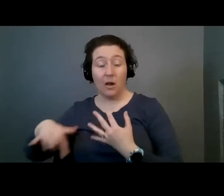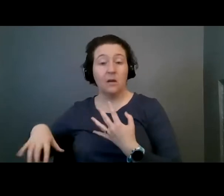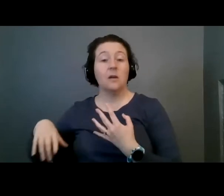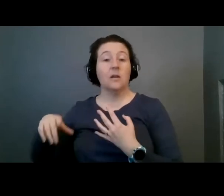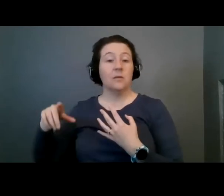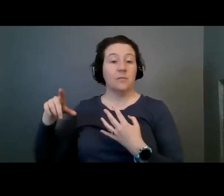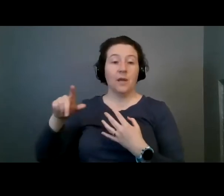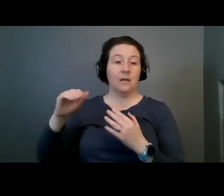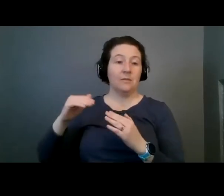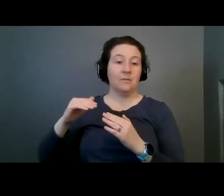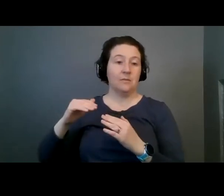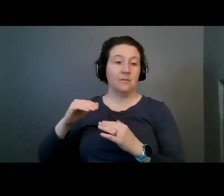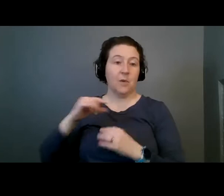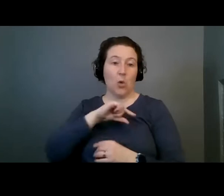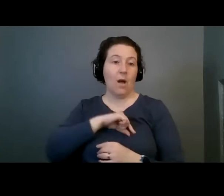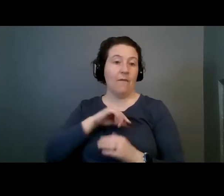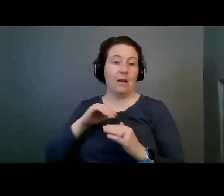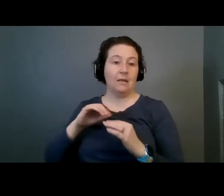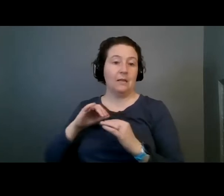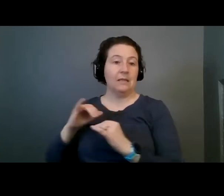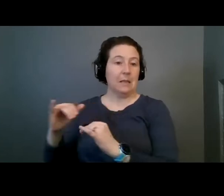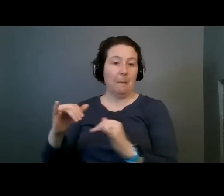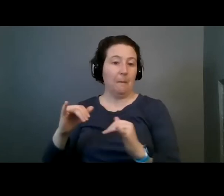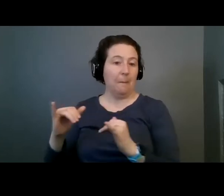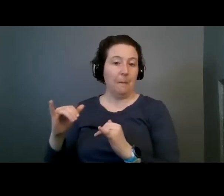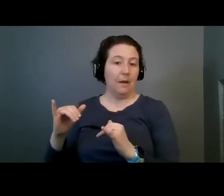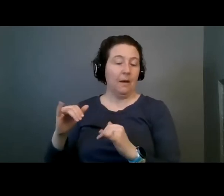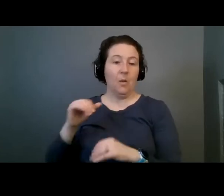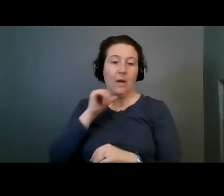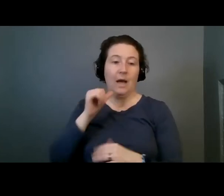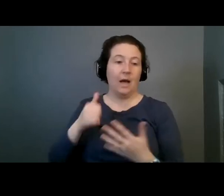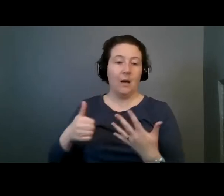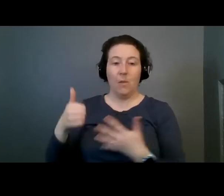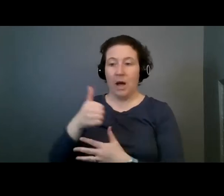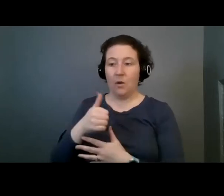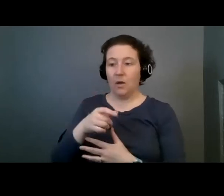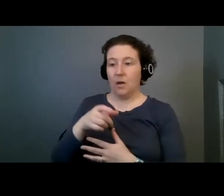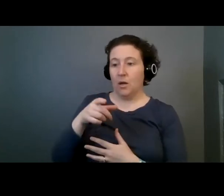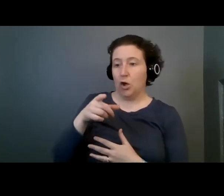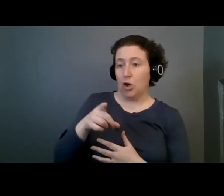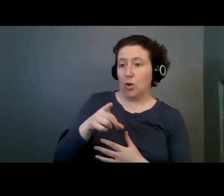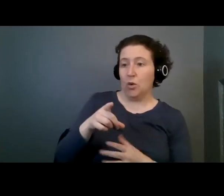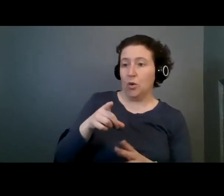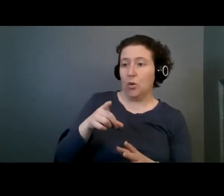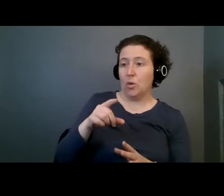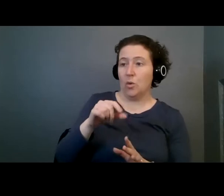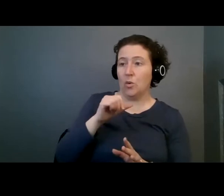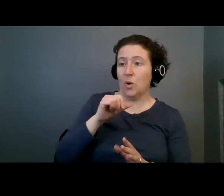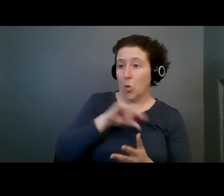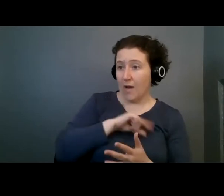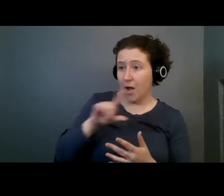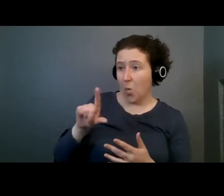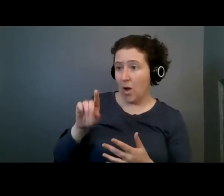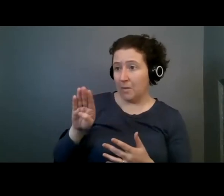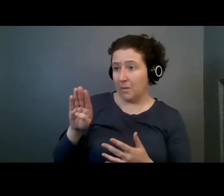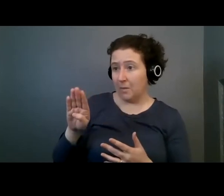equally eligible, and we do not prioritize further beyond that. So they are all eligible. If they